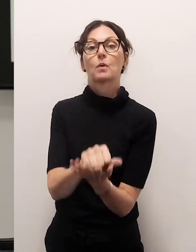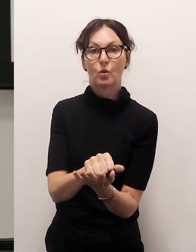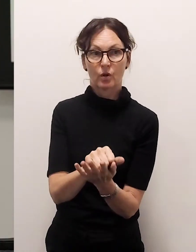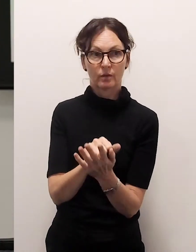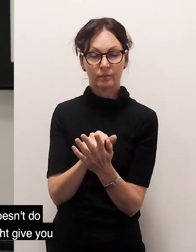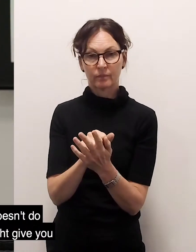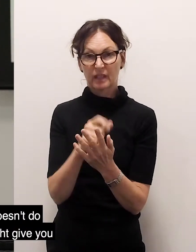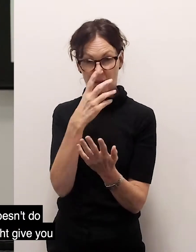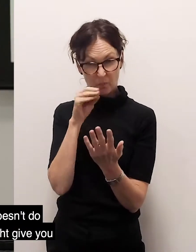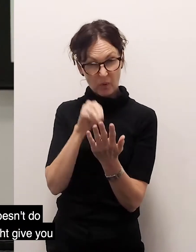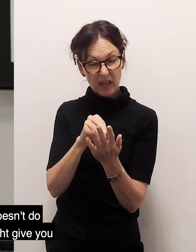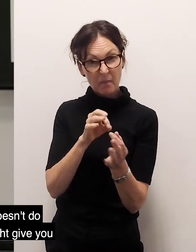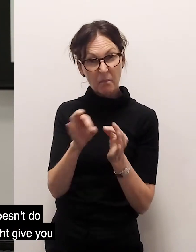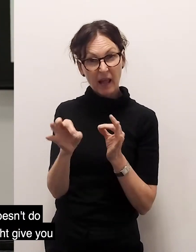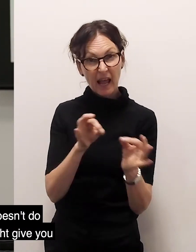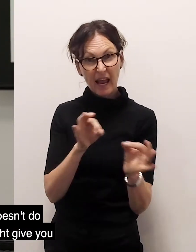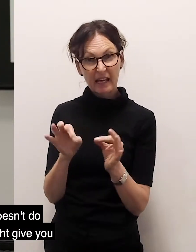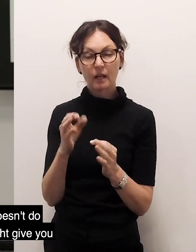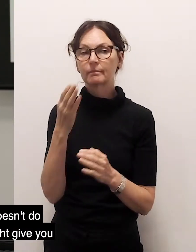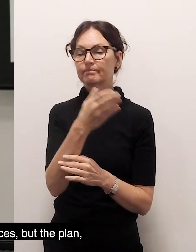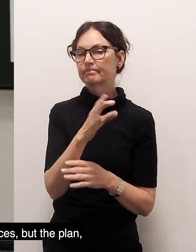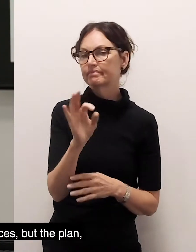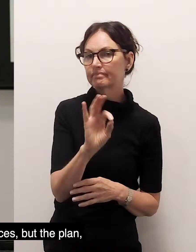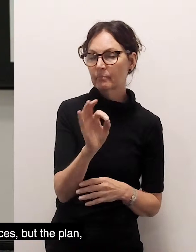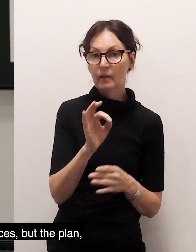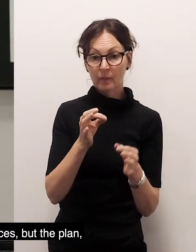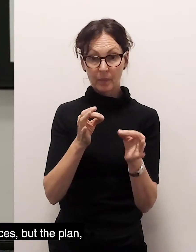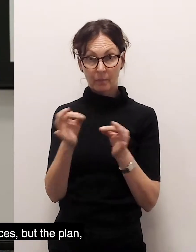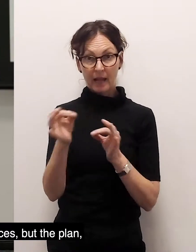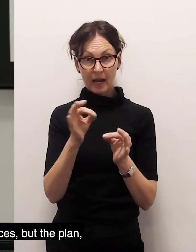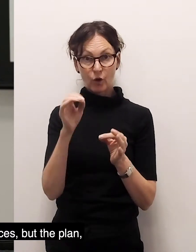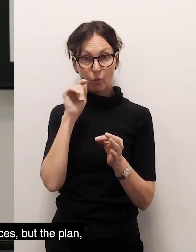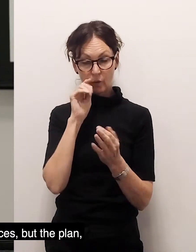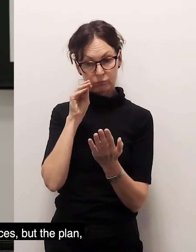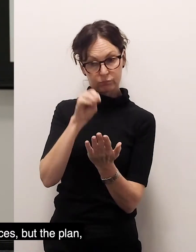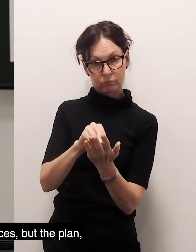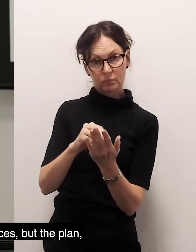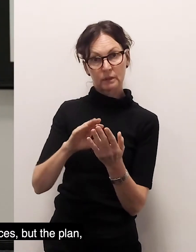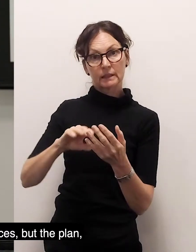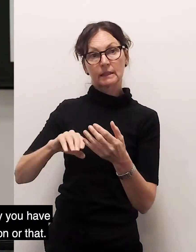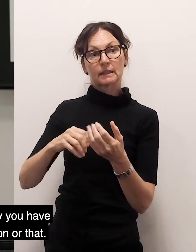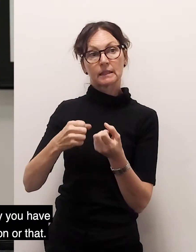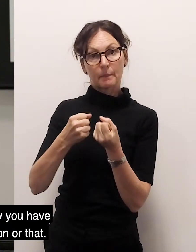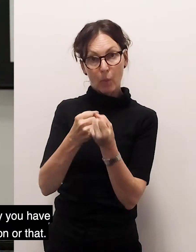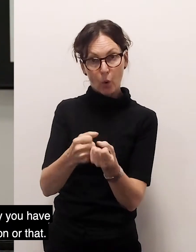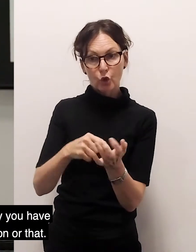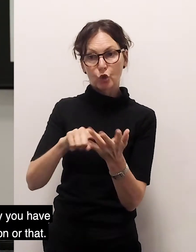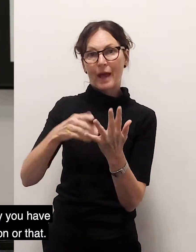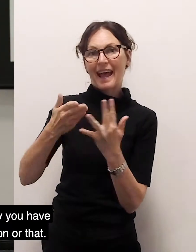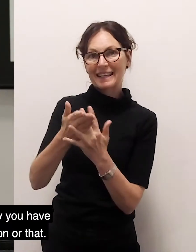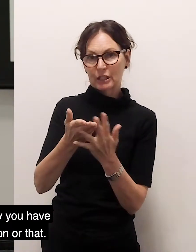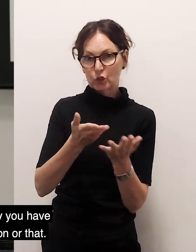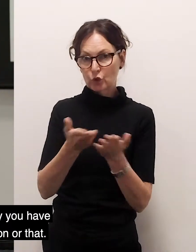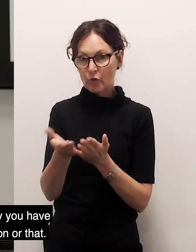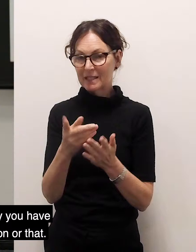period? No, the plan doesn't do that. The plan might give you the support to get services, but the plan, NDIS, doesn't